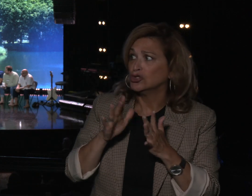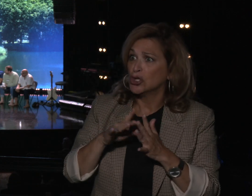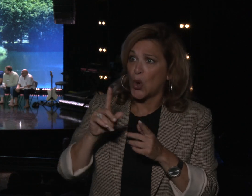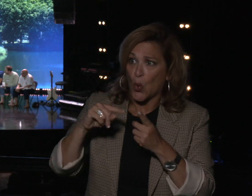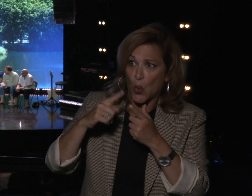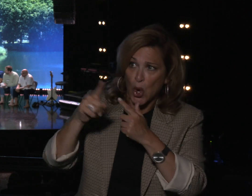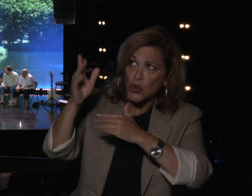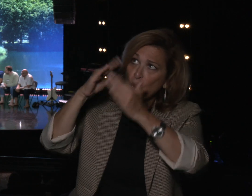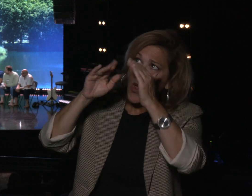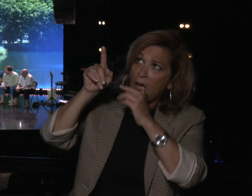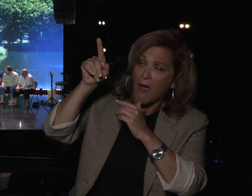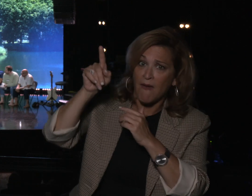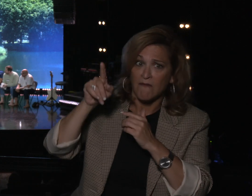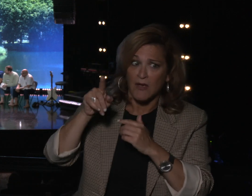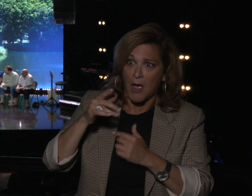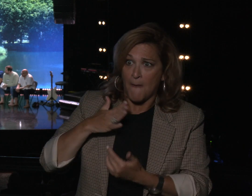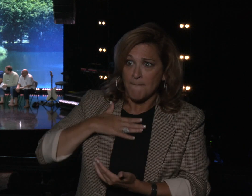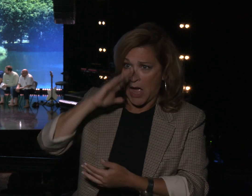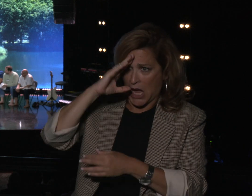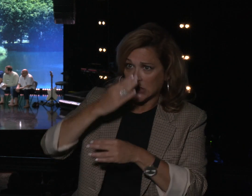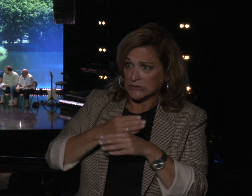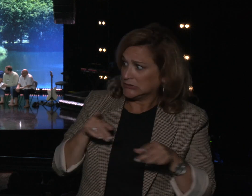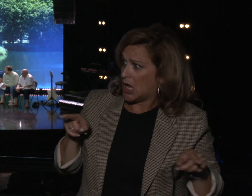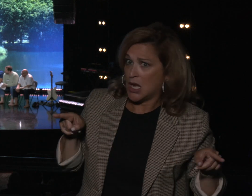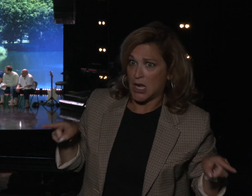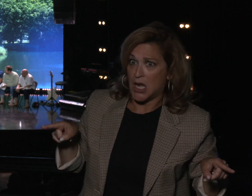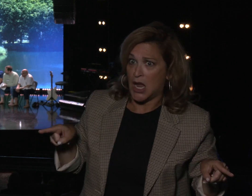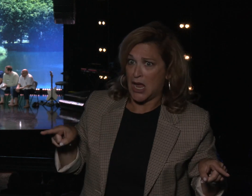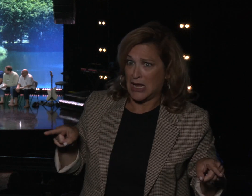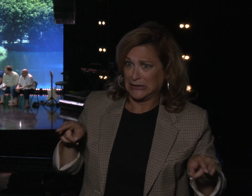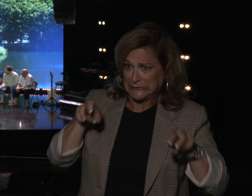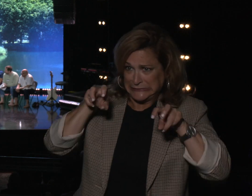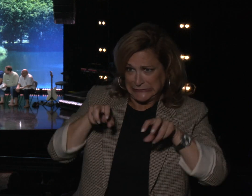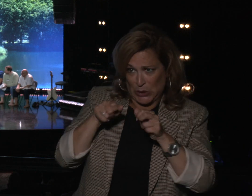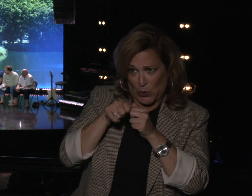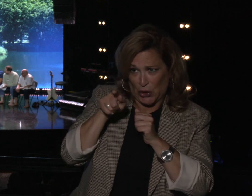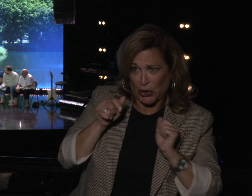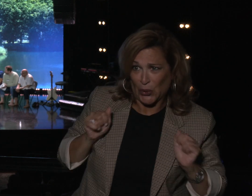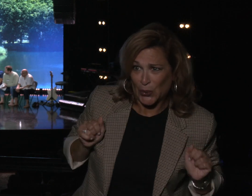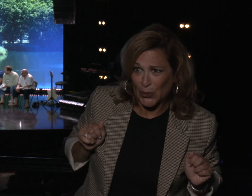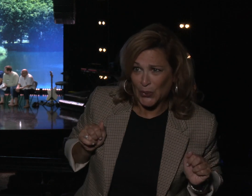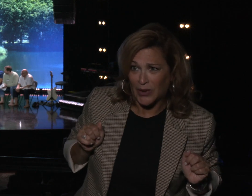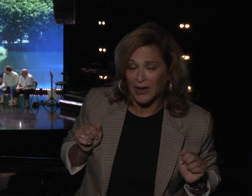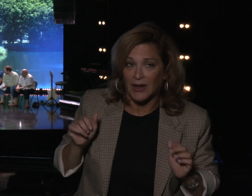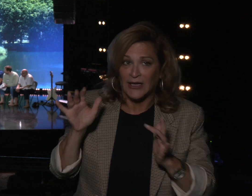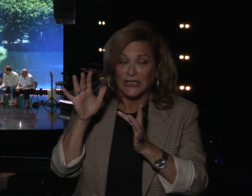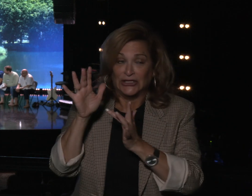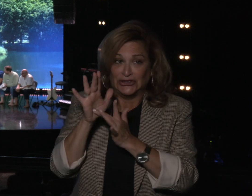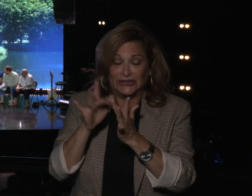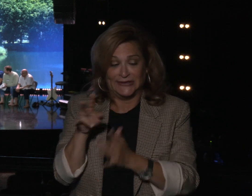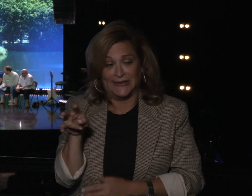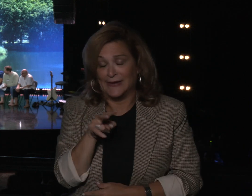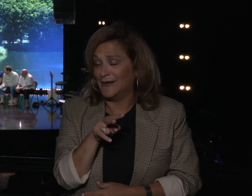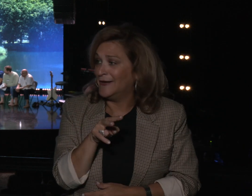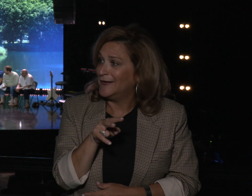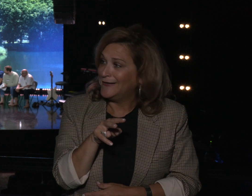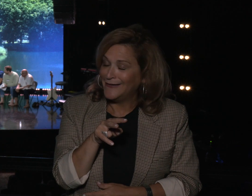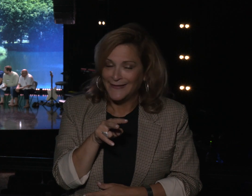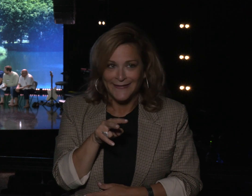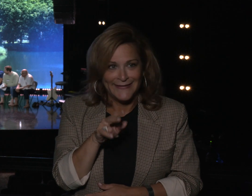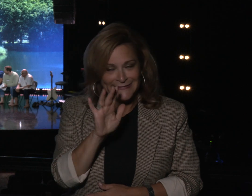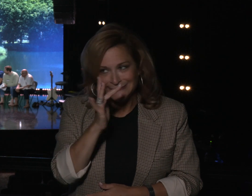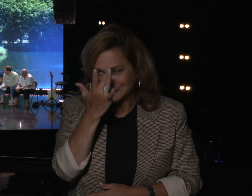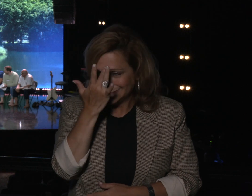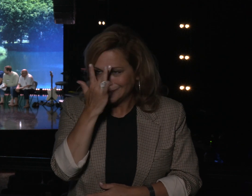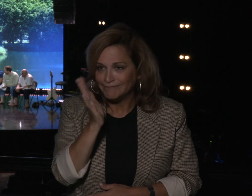and we all go to heaven, can my son sit next to you? And Jesus is like, we gotta definitely wash these feet. And